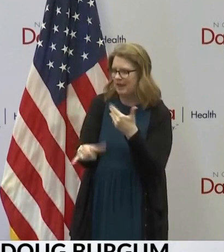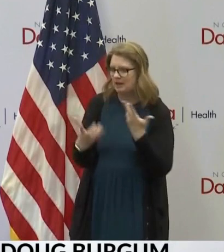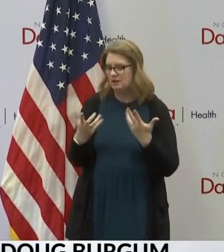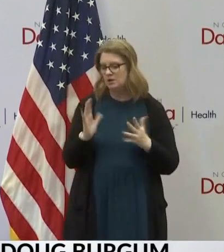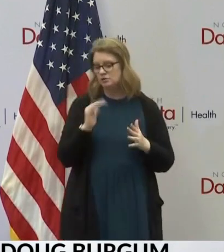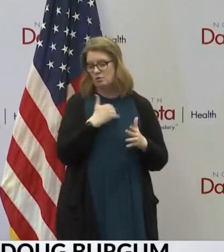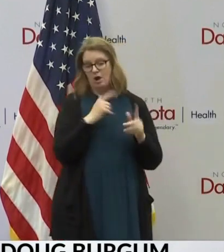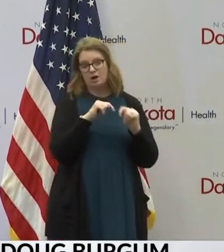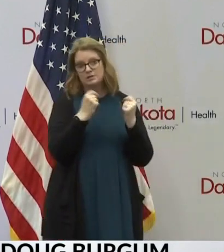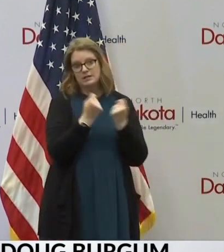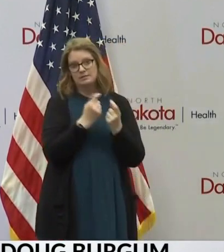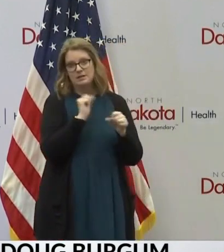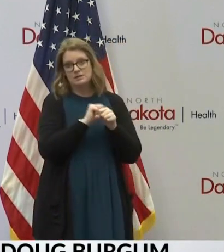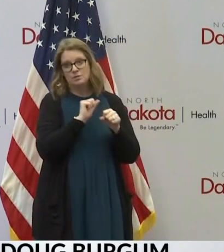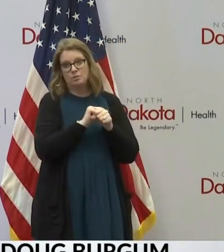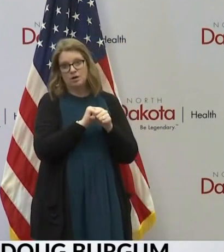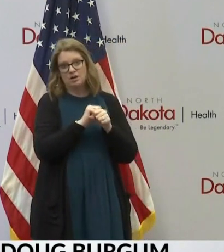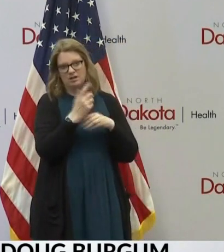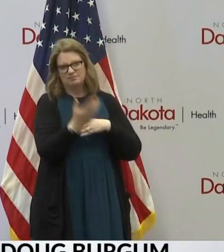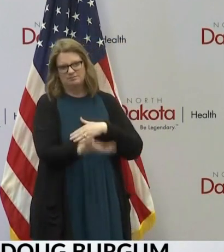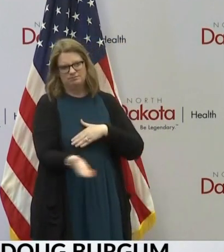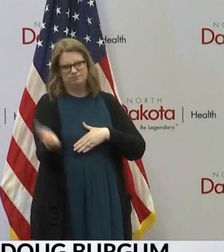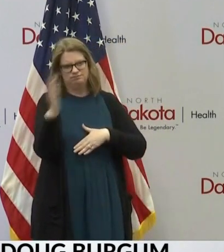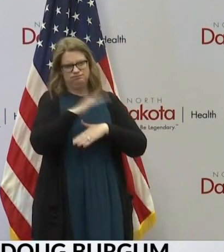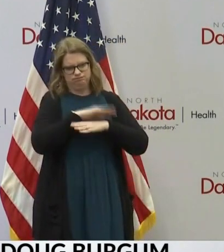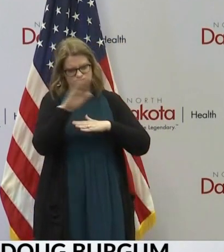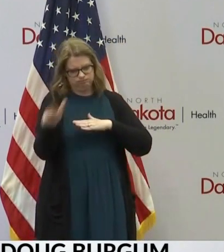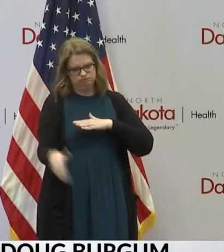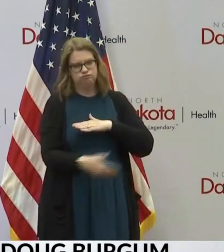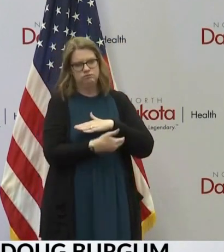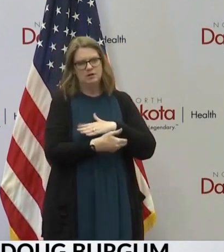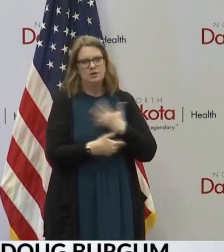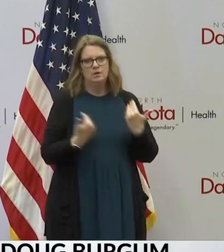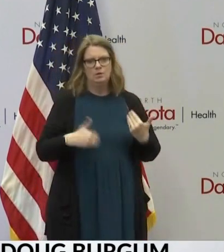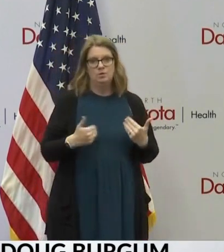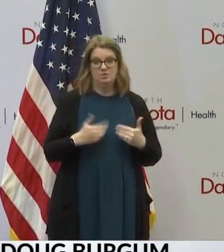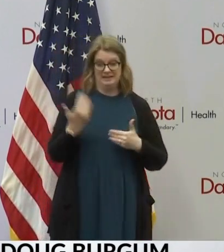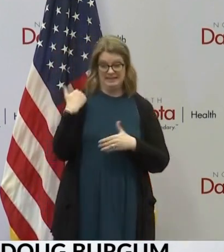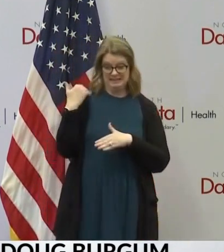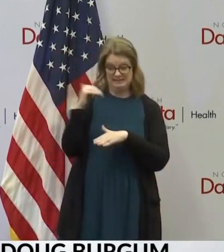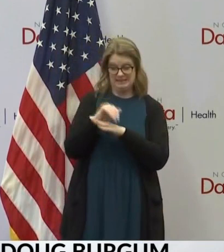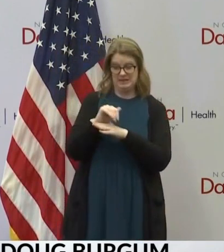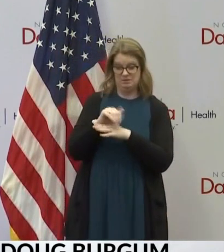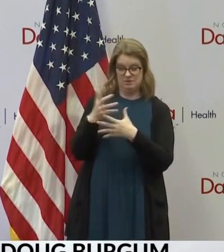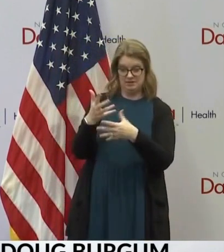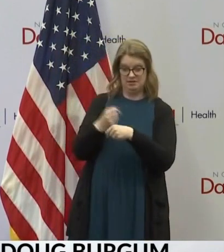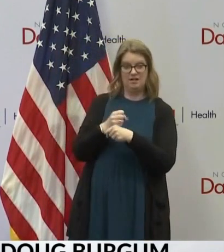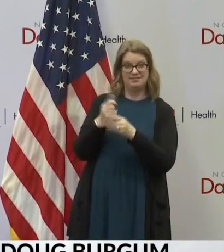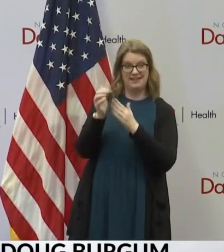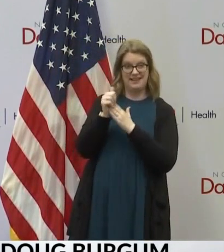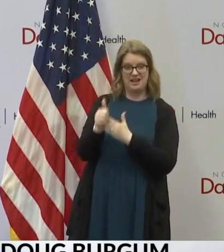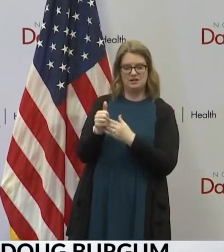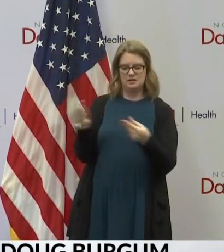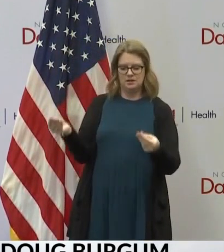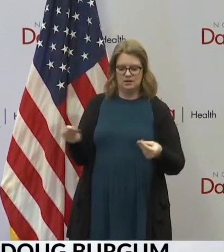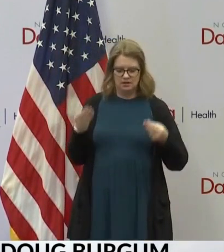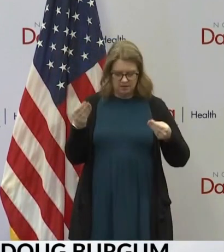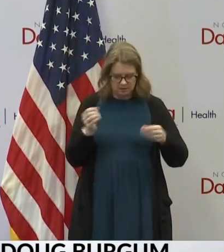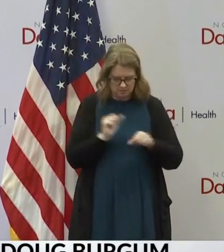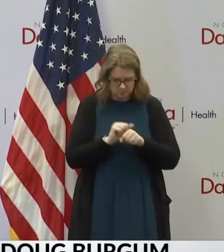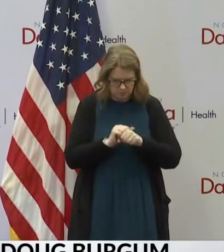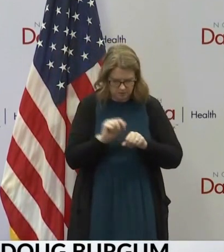is working around the clock, started working last night when we got the guidance on that. And we will keep you posted